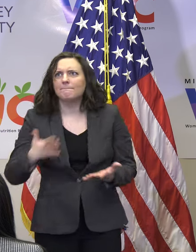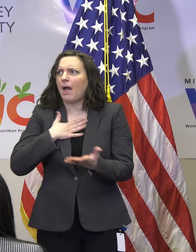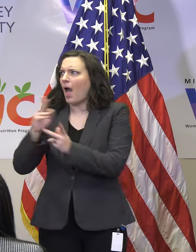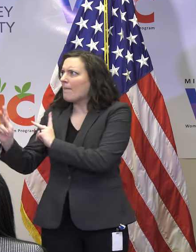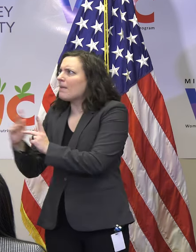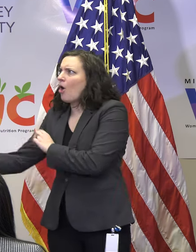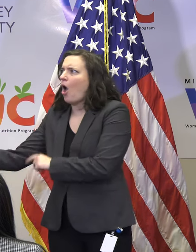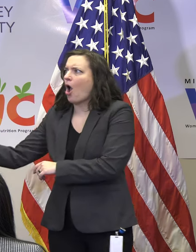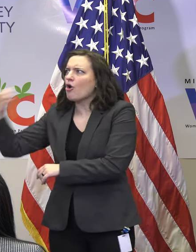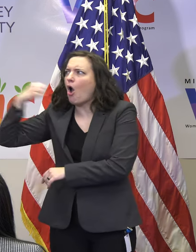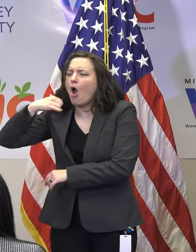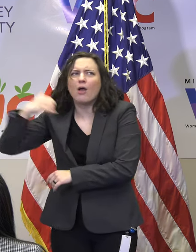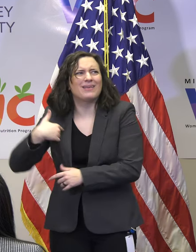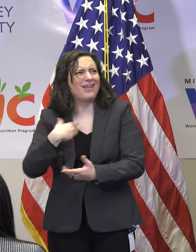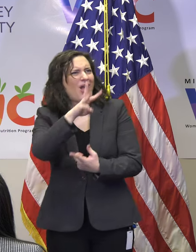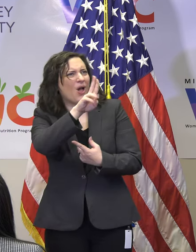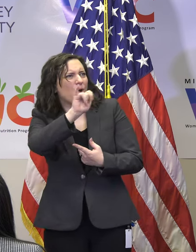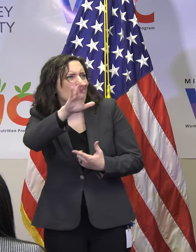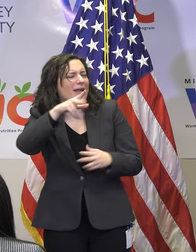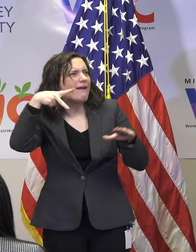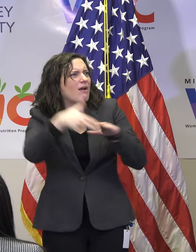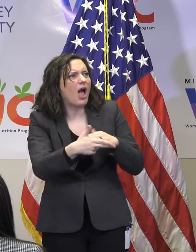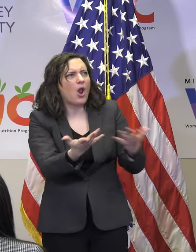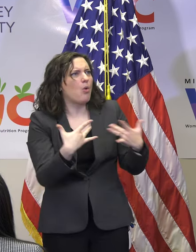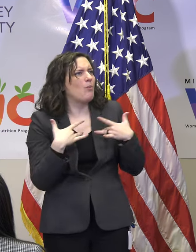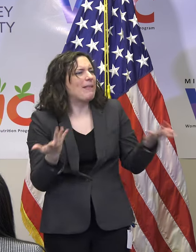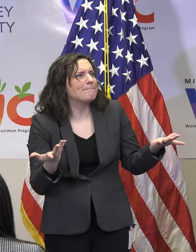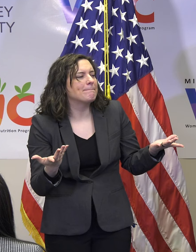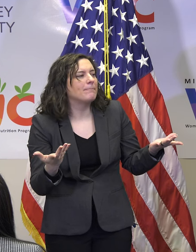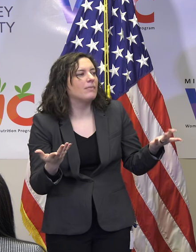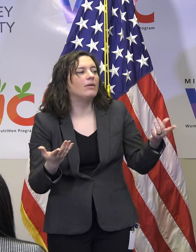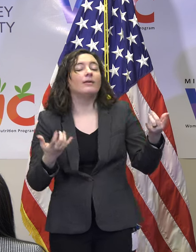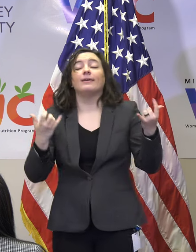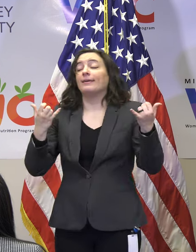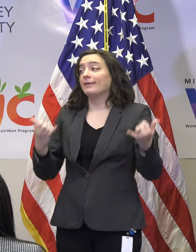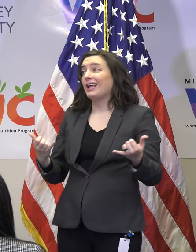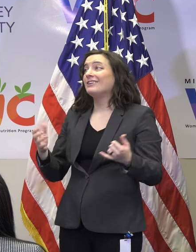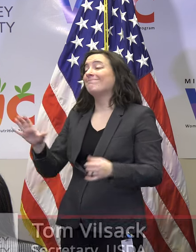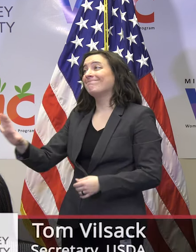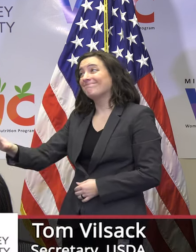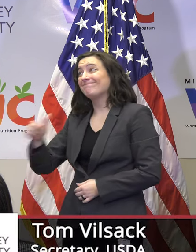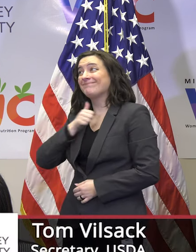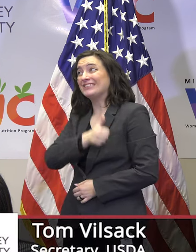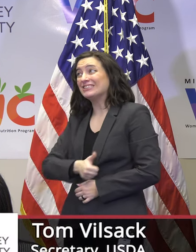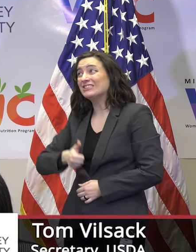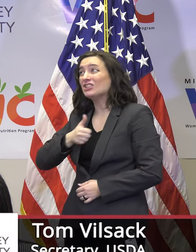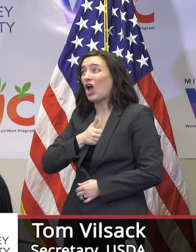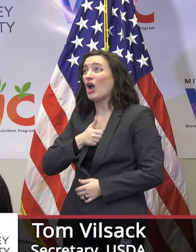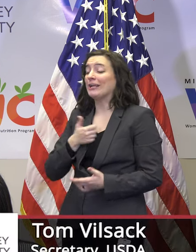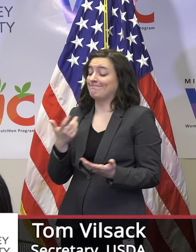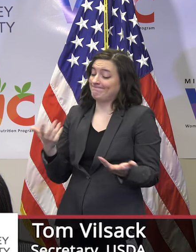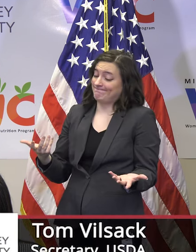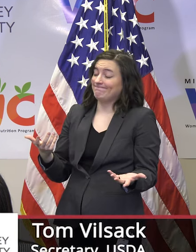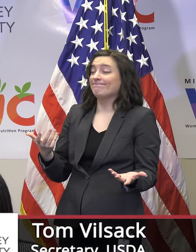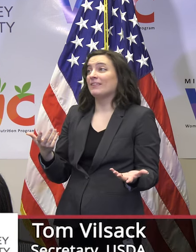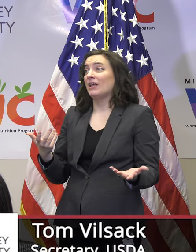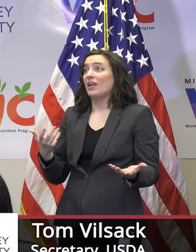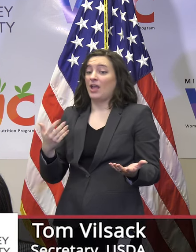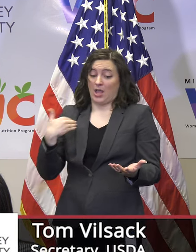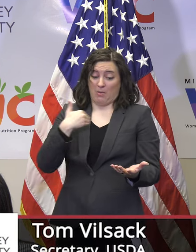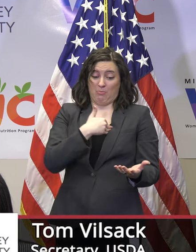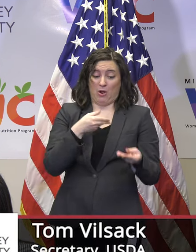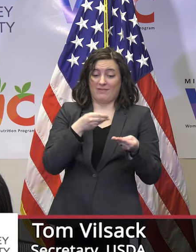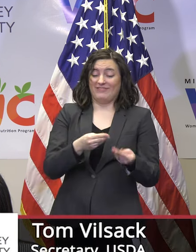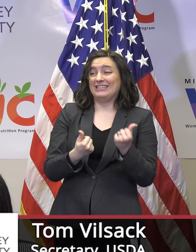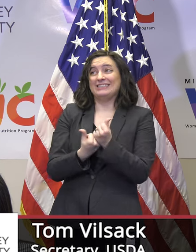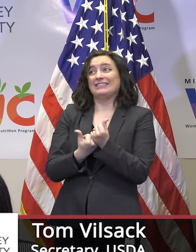why is WIC being cut, and you having to explain that they're now waiting list. They're now breastfeeding assistance not being